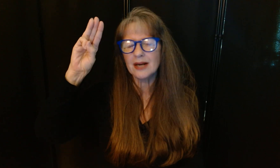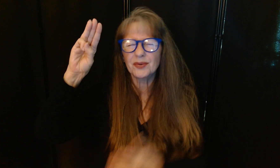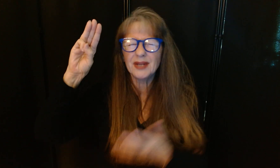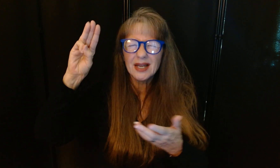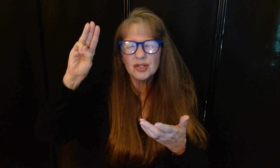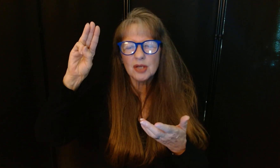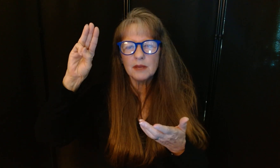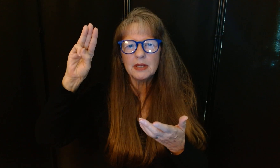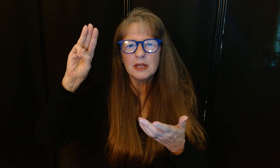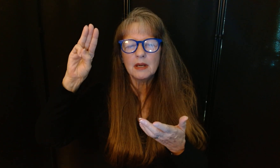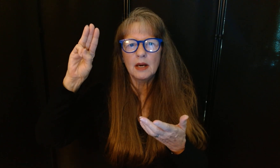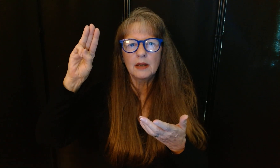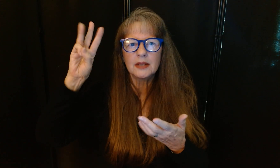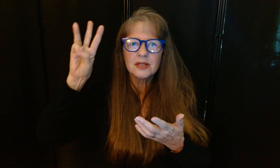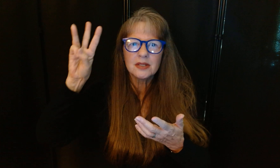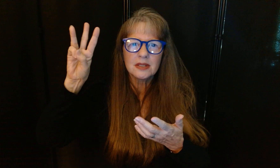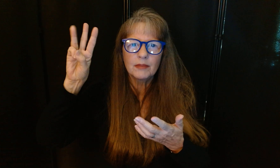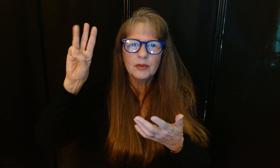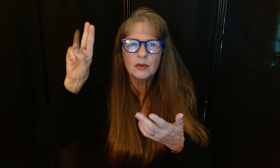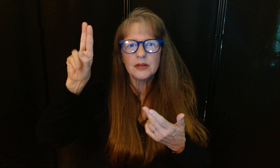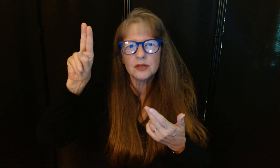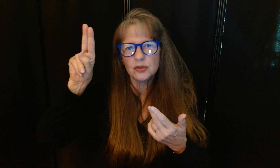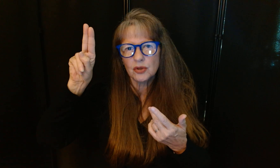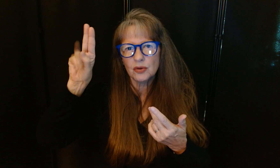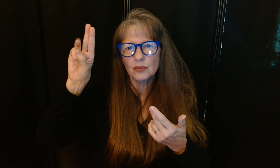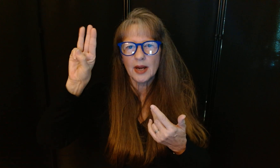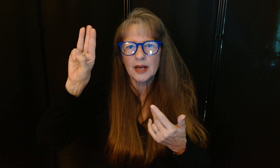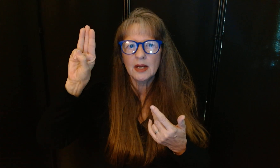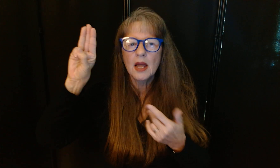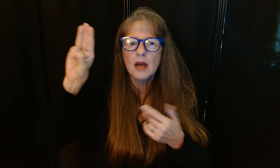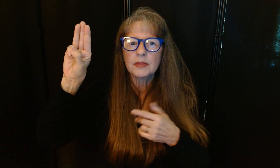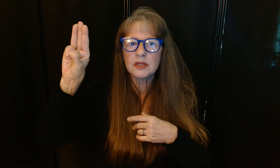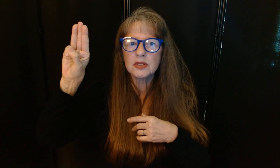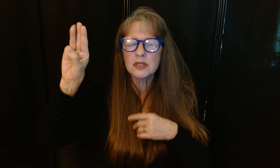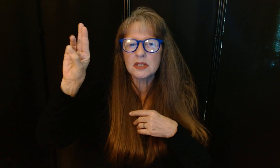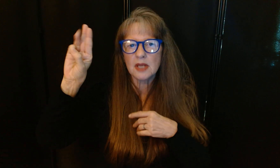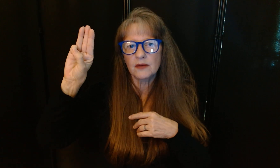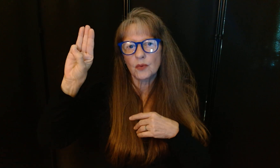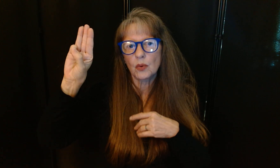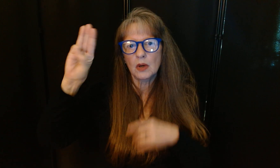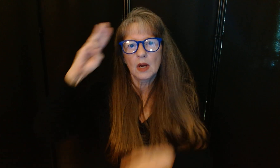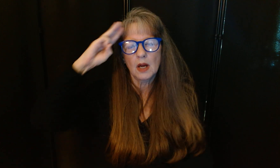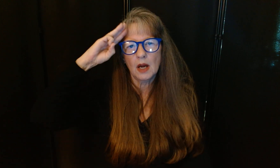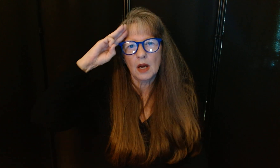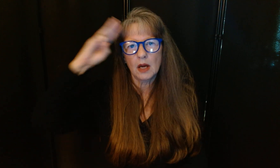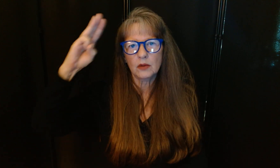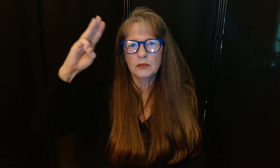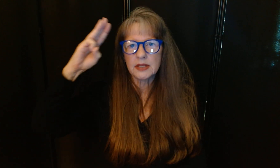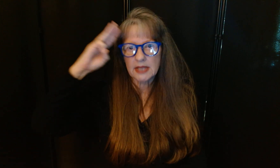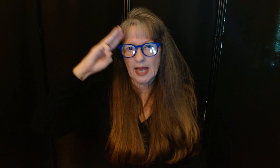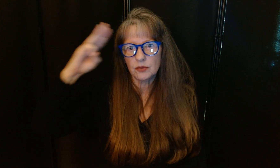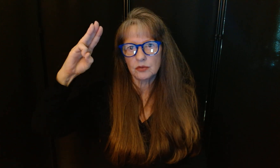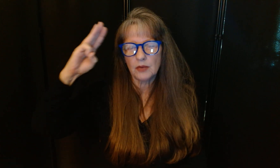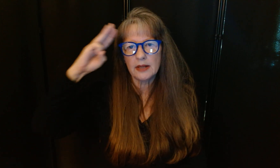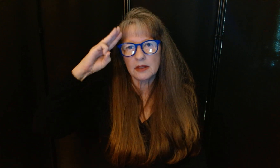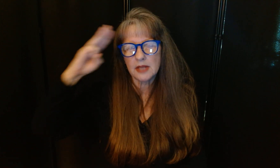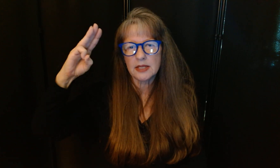3-hand shape, because this is a W and this is U, right? But this is the sign for a scout, right? Because that's how they do